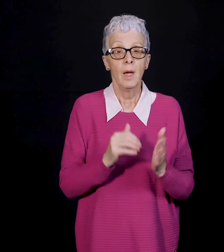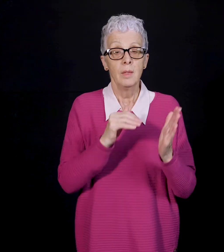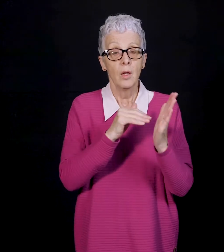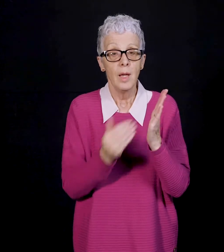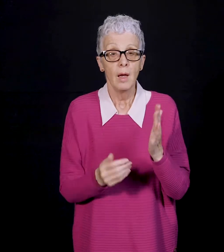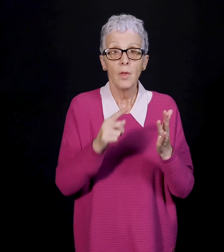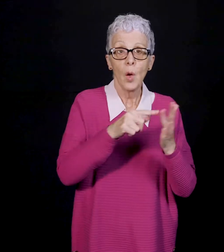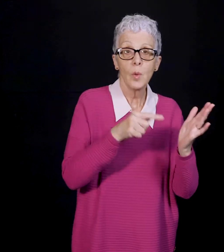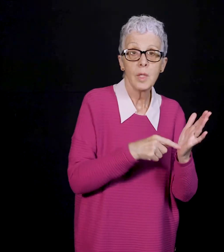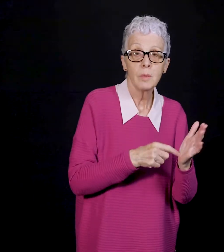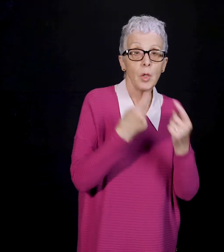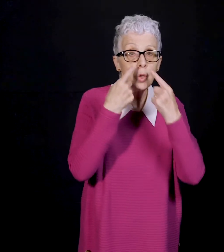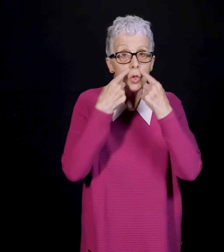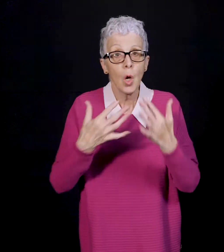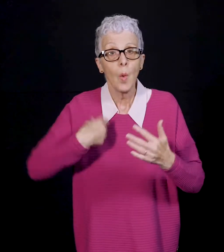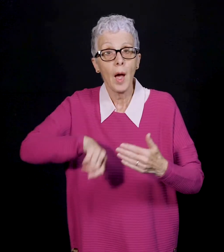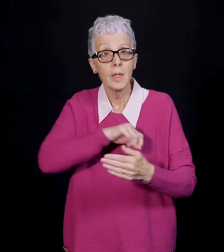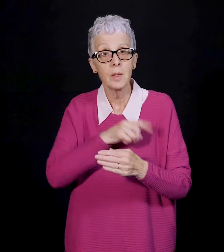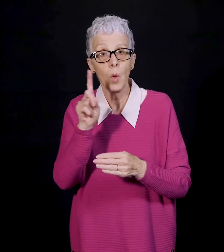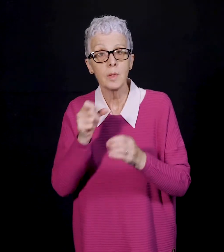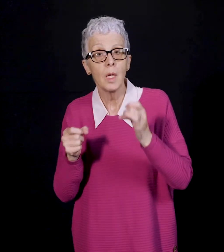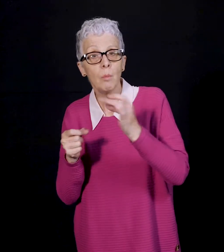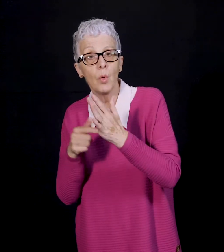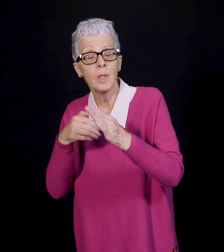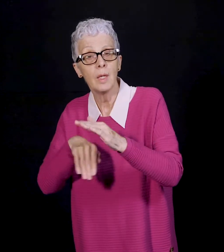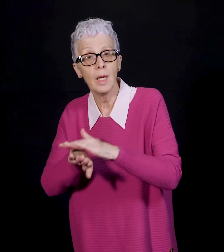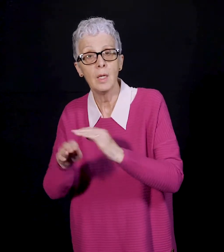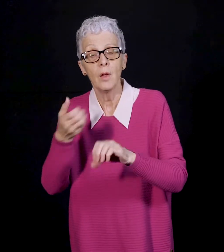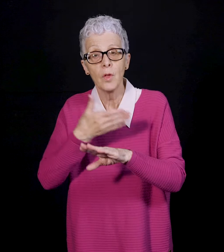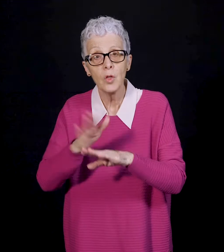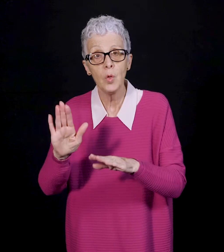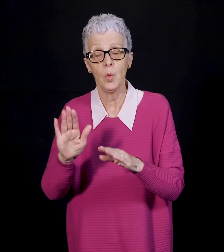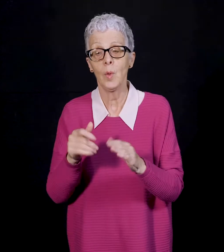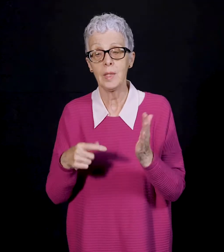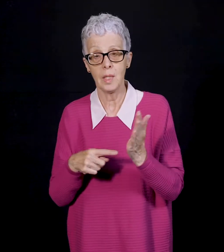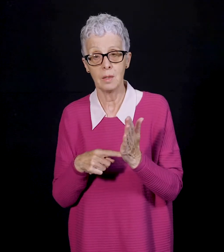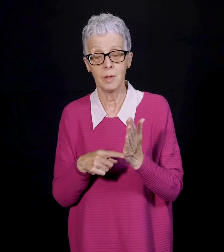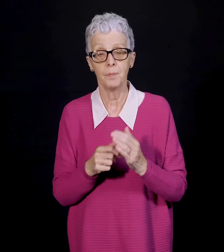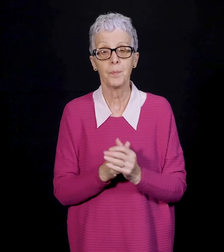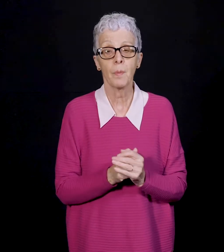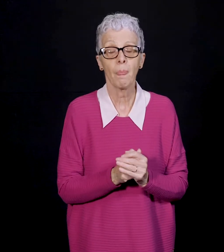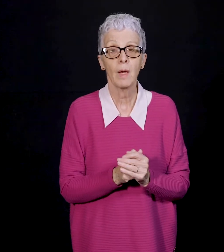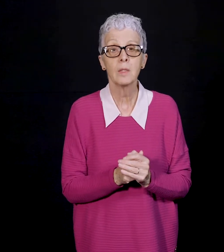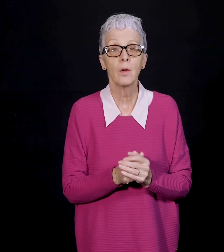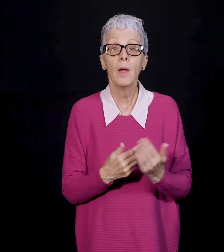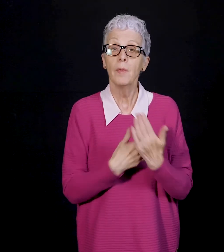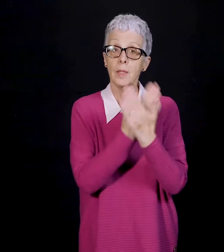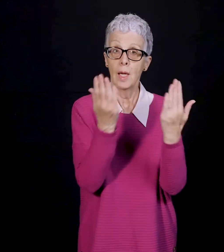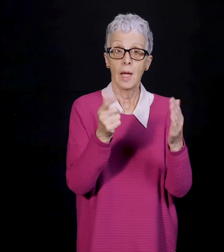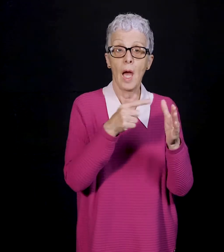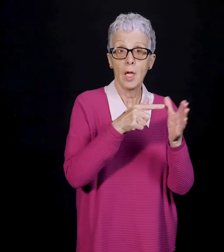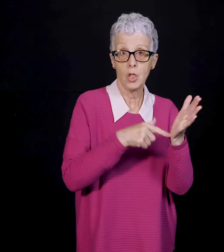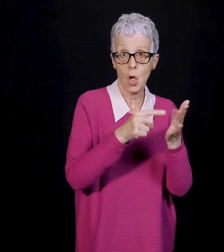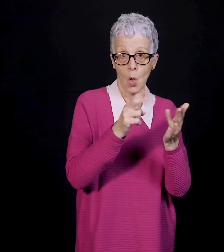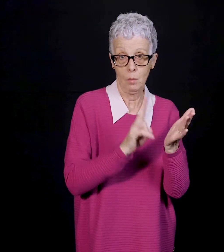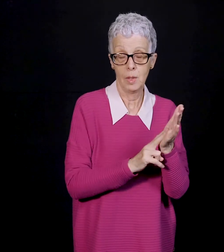toward the reality. And so it is. It's really important we focus on the Day of Atonement, because what it does is it lays out God's condition for us